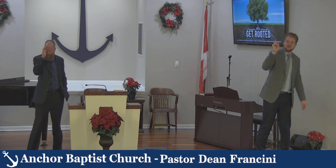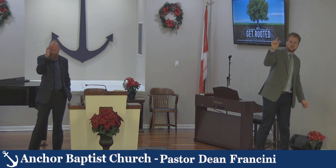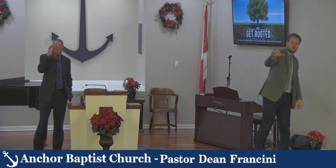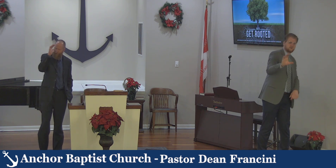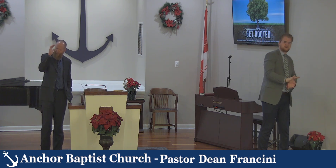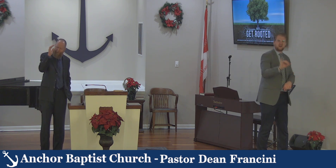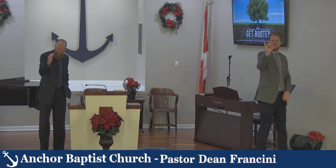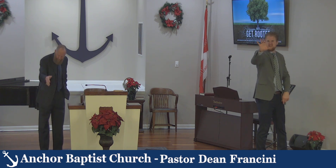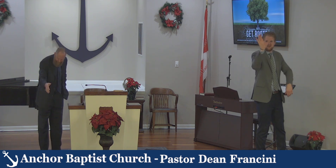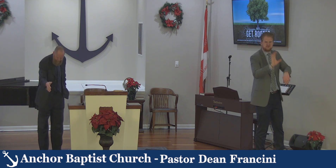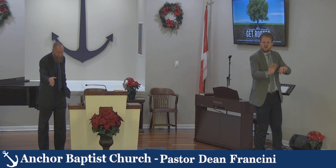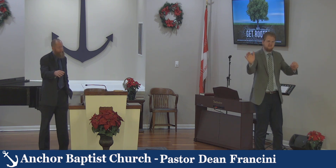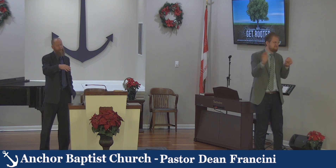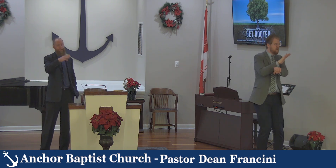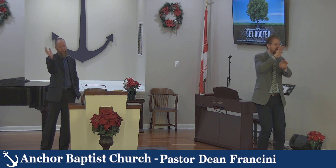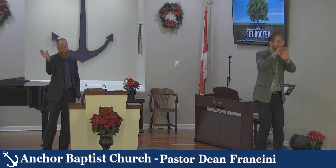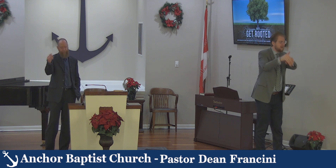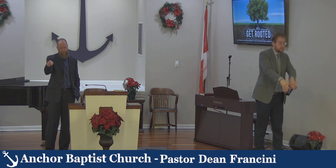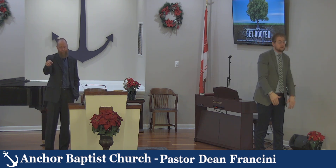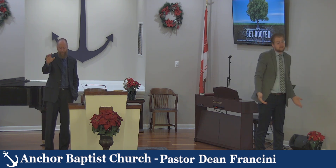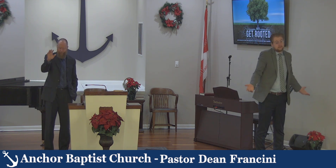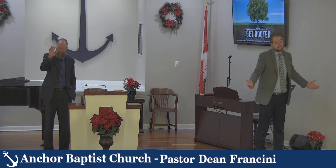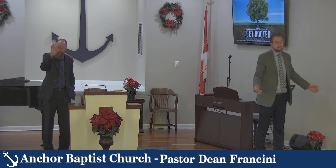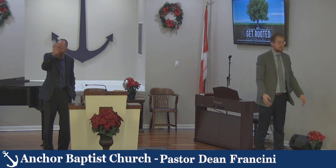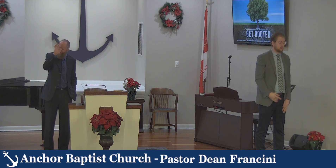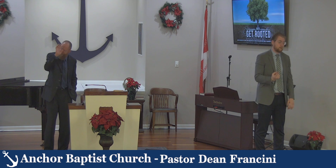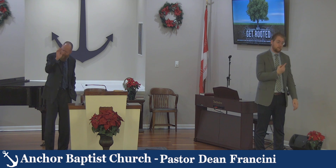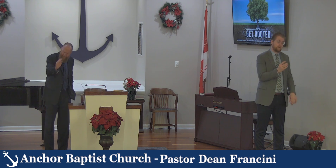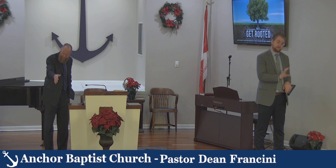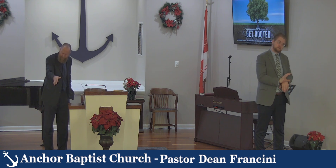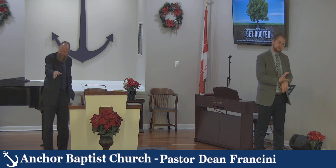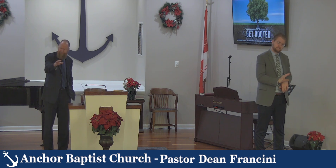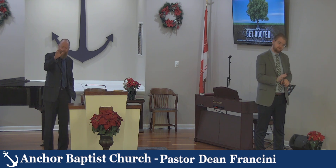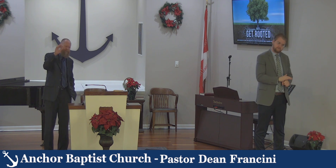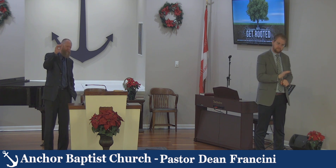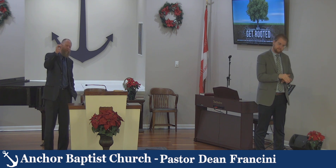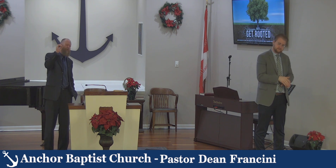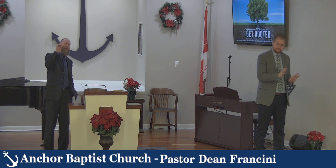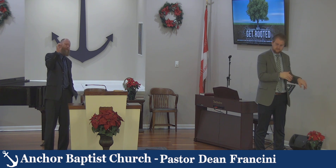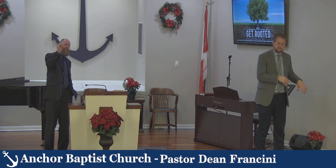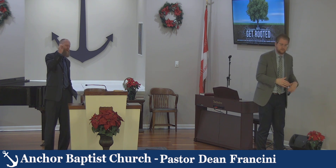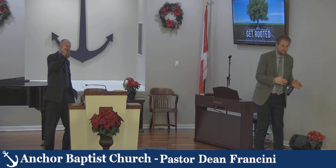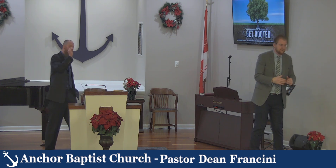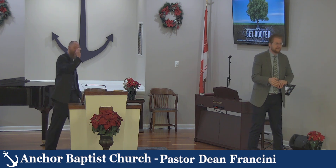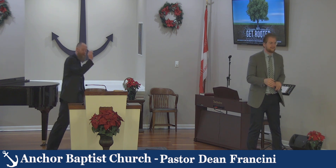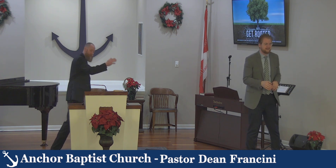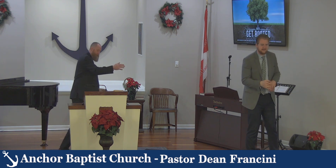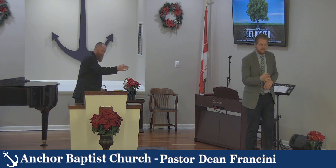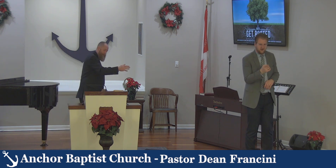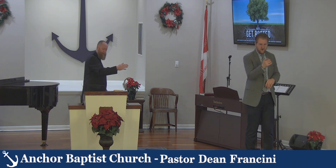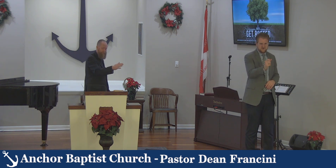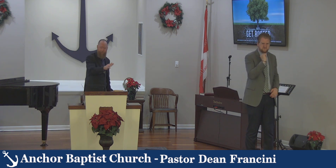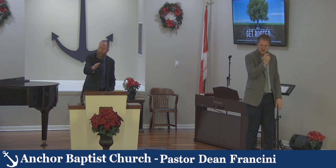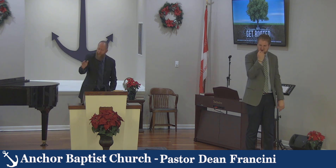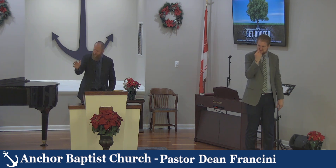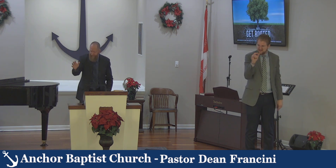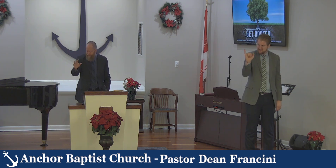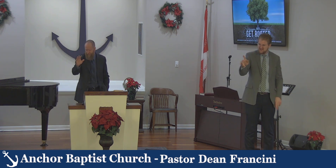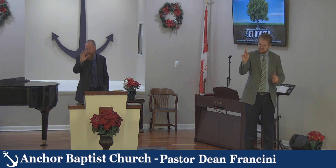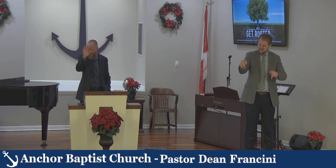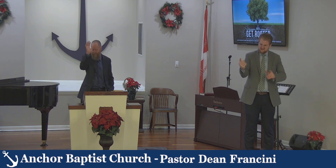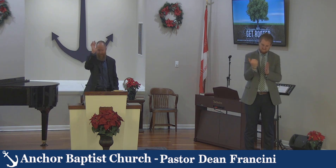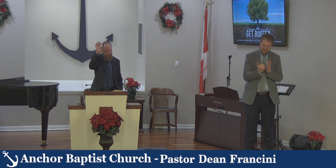That church is full of hypocrites. Nowhere else is, just the church. They're full of hypocrites, and you don't understand what brother so-and-so said and sister